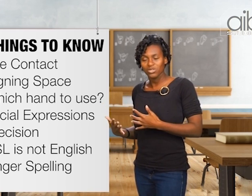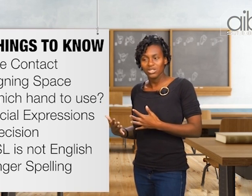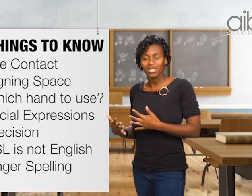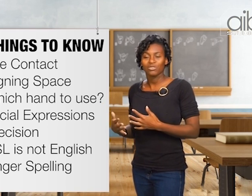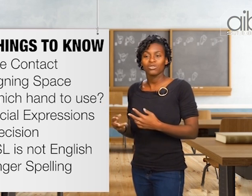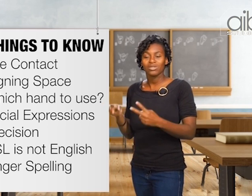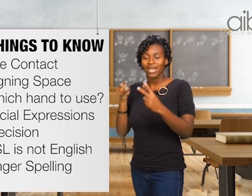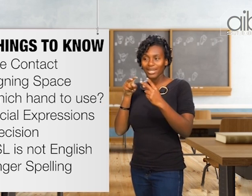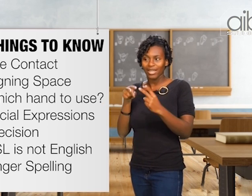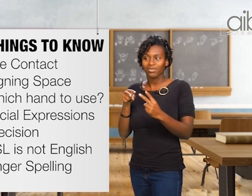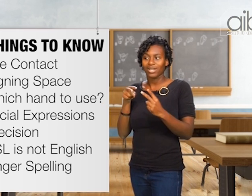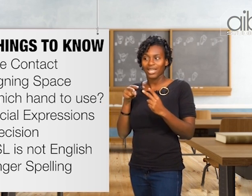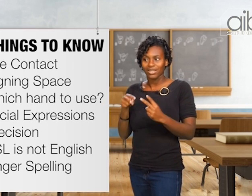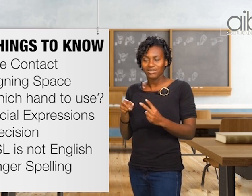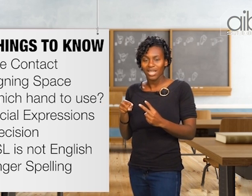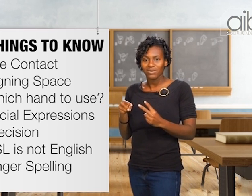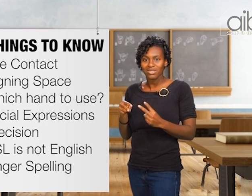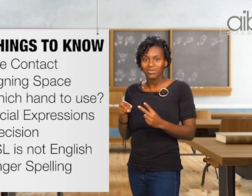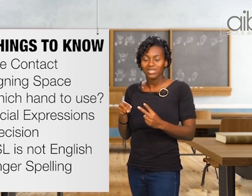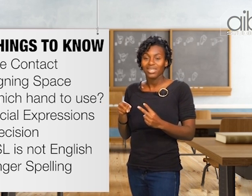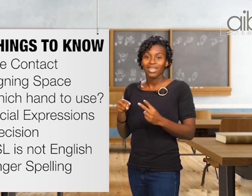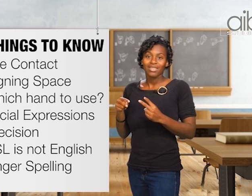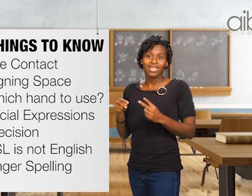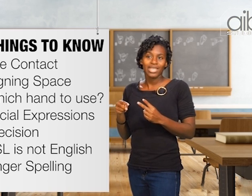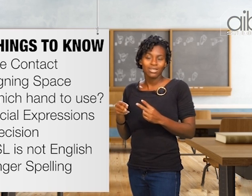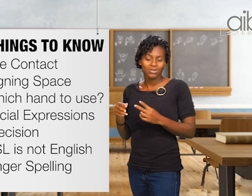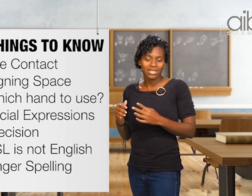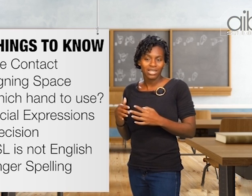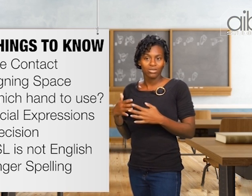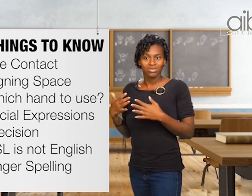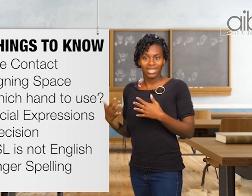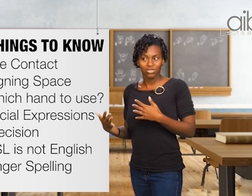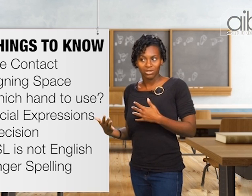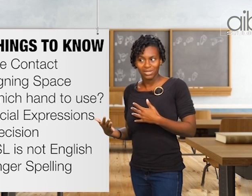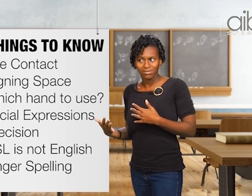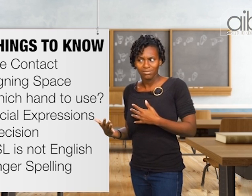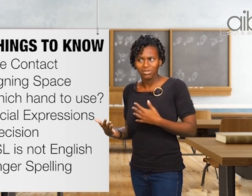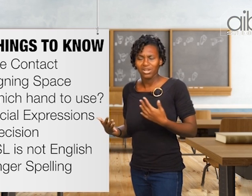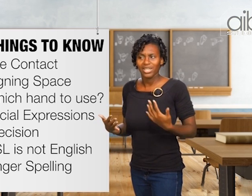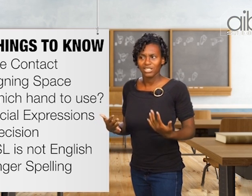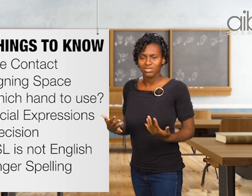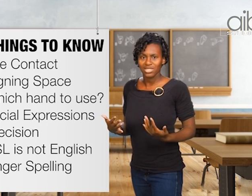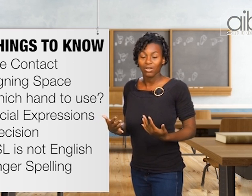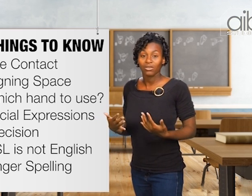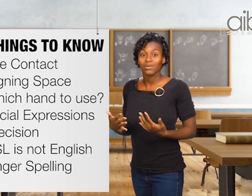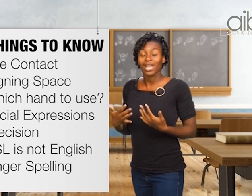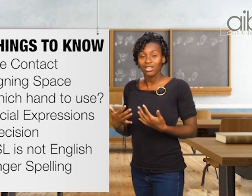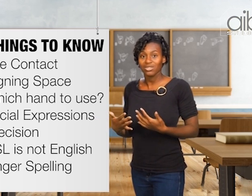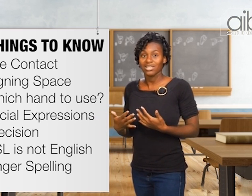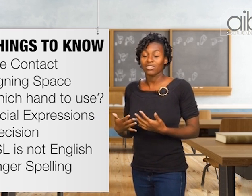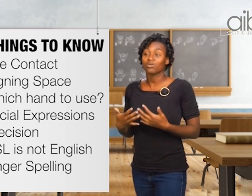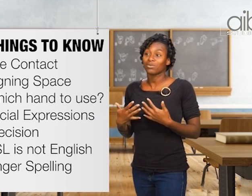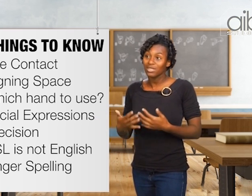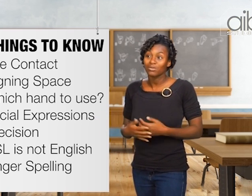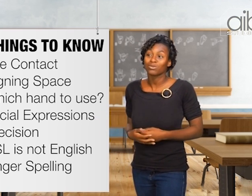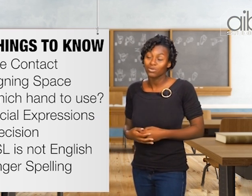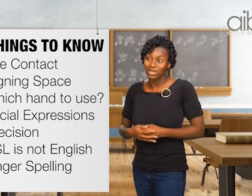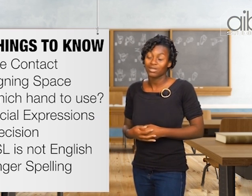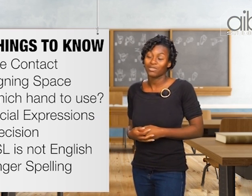culture, if you do not have good eye contact with someone, they either think that you're daydreaming, you're not interested, or they would actually think you're a pretty rude